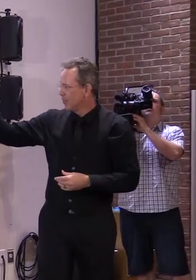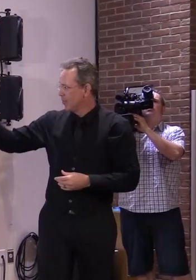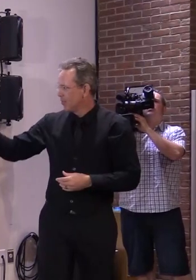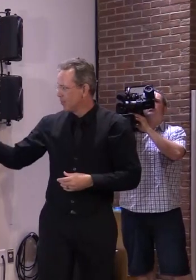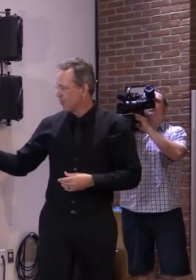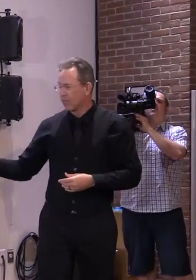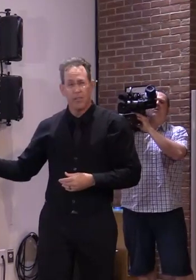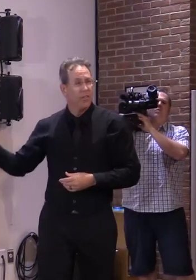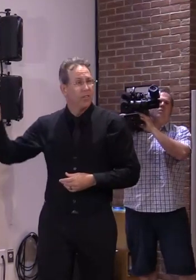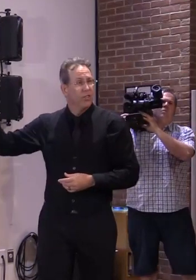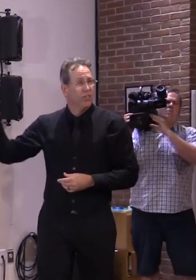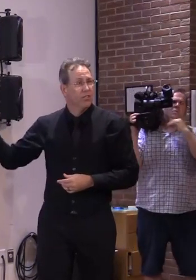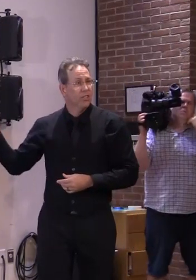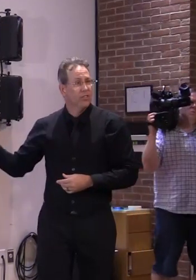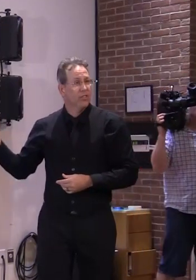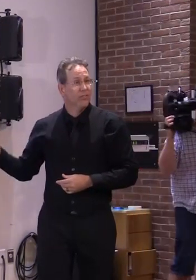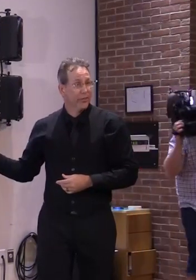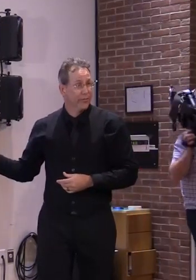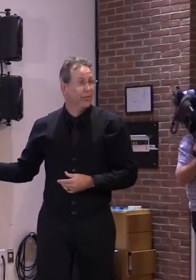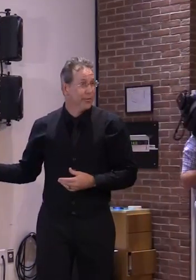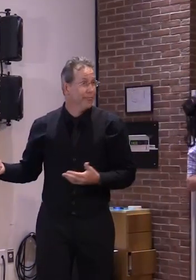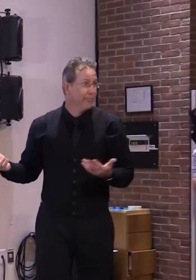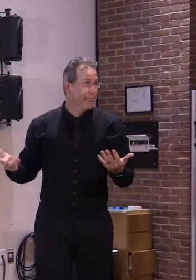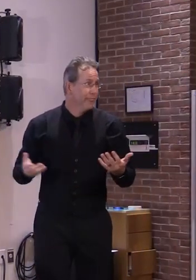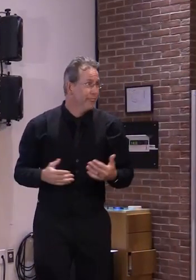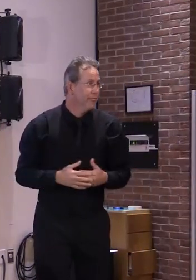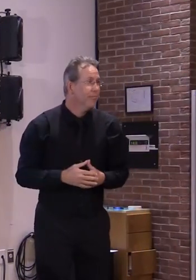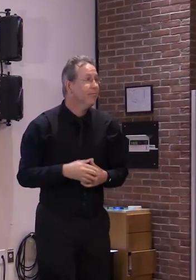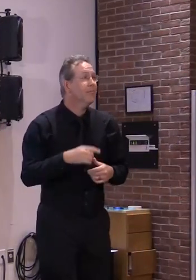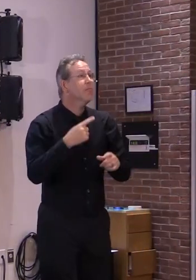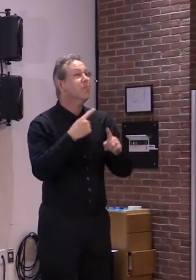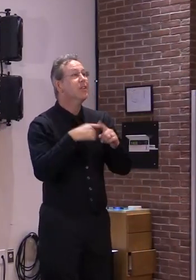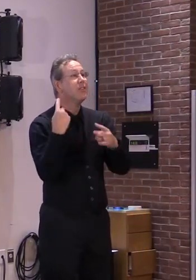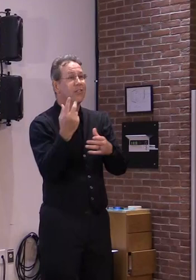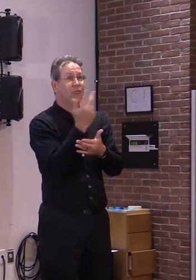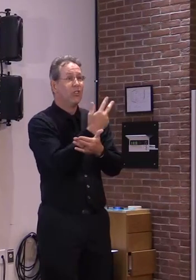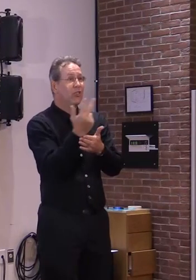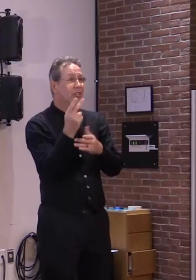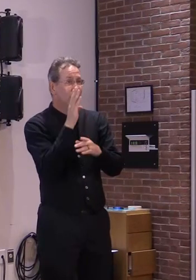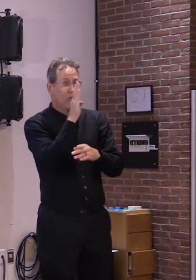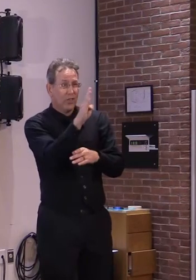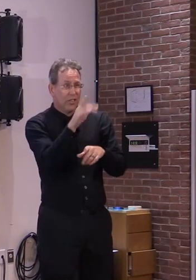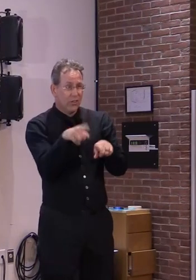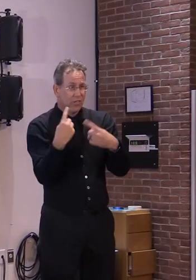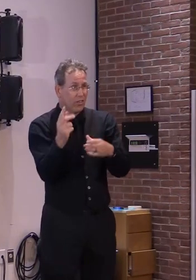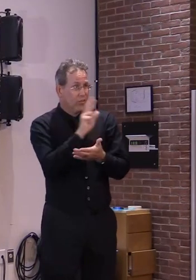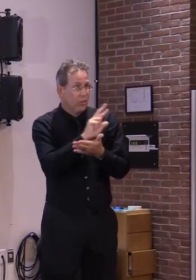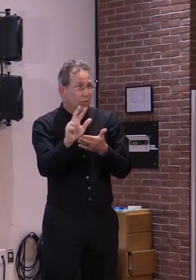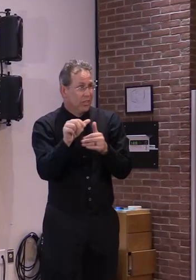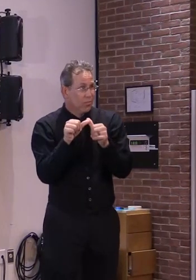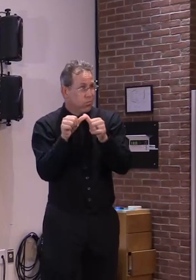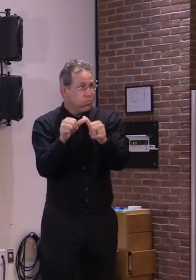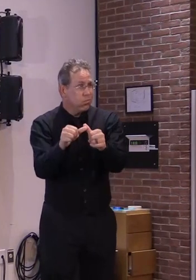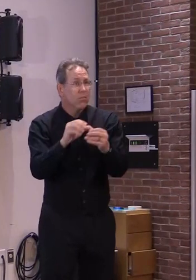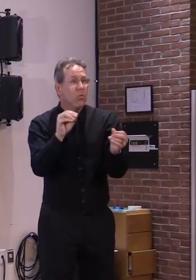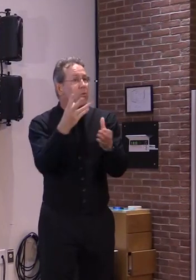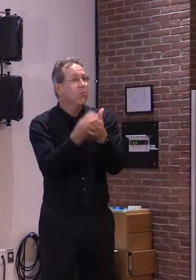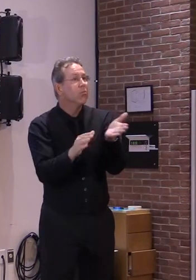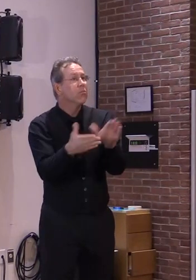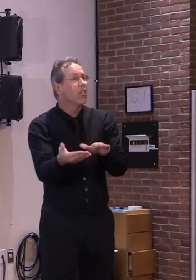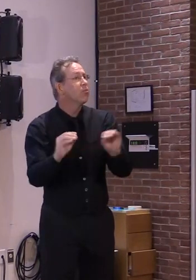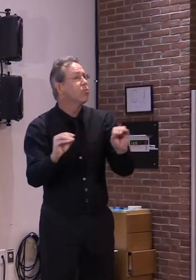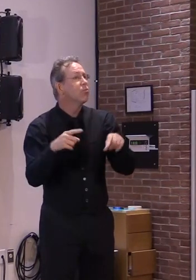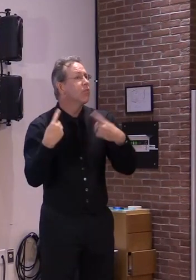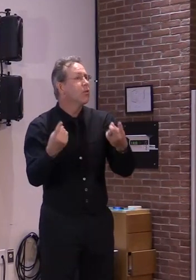now. And for the third straight week, Vermont has not reported a single death. And we've